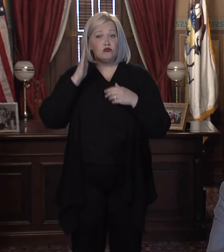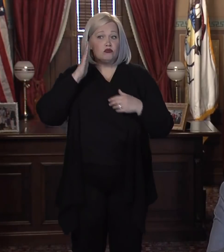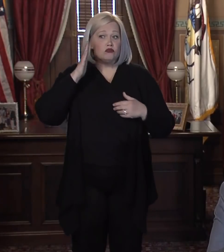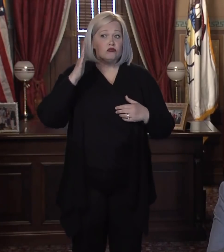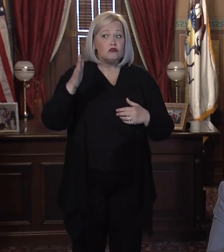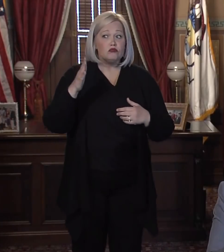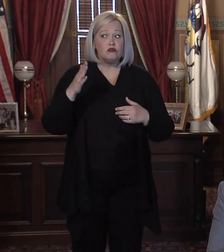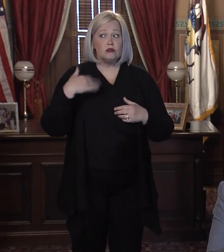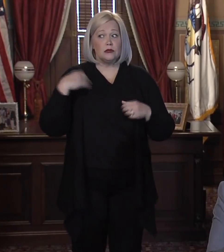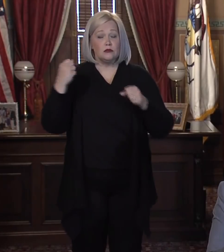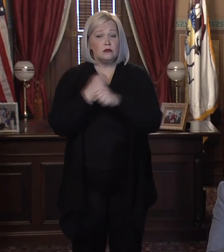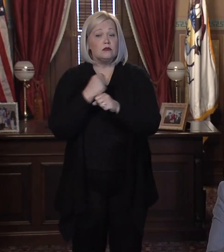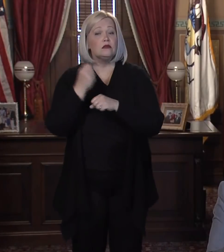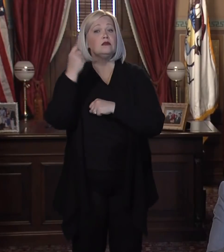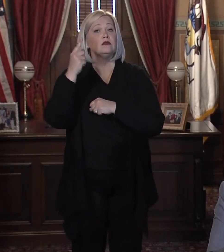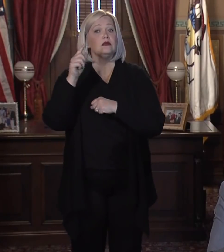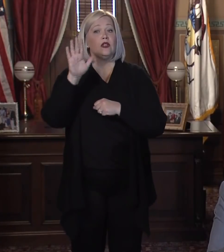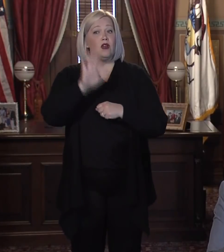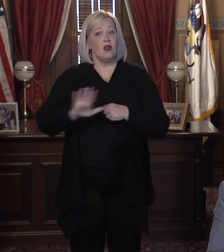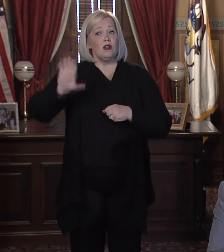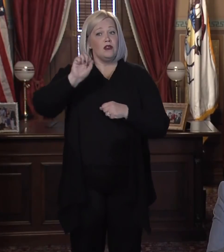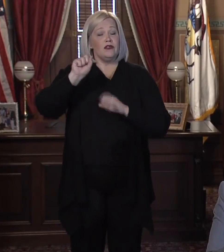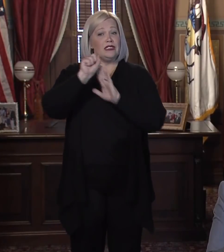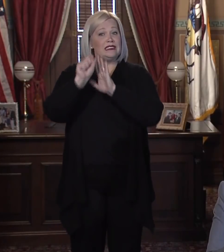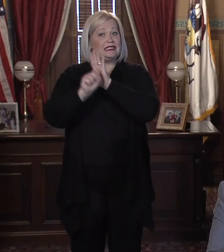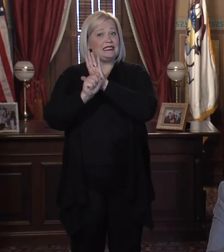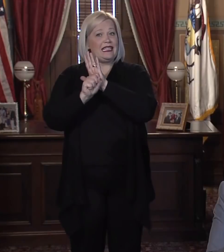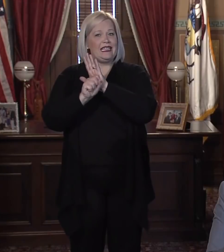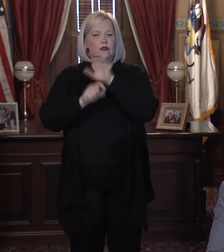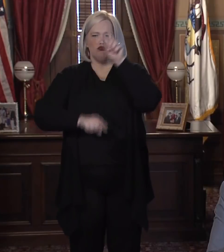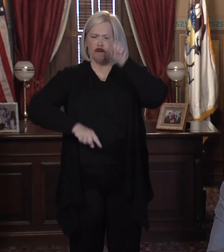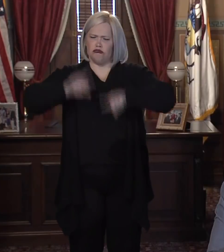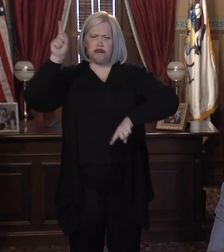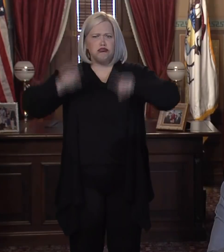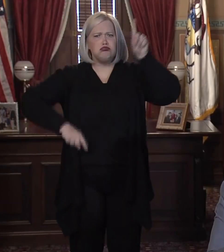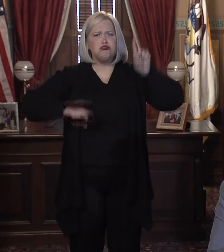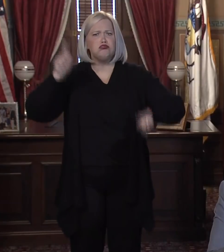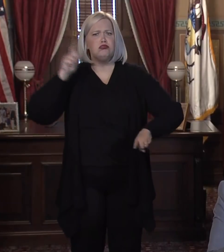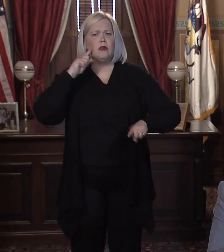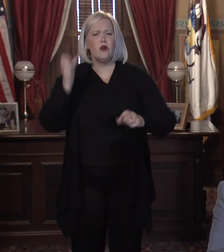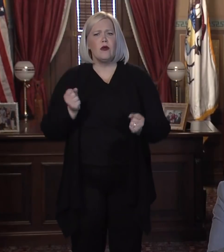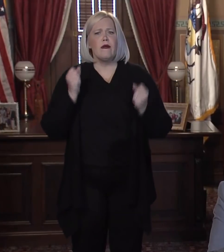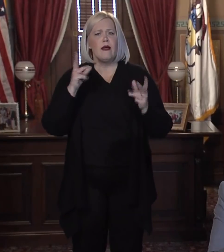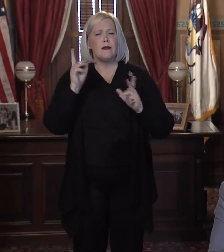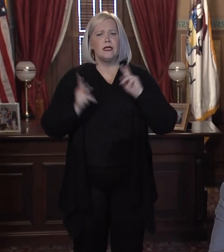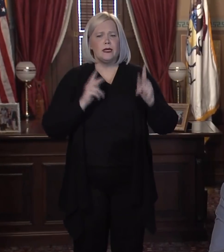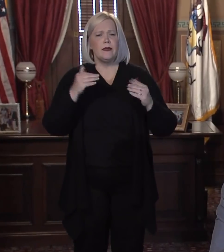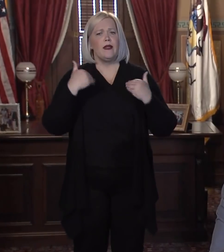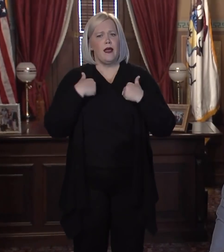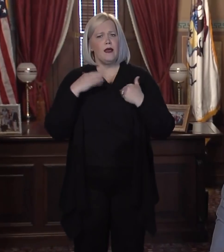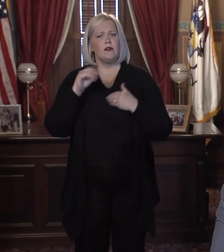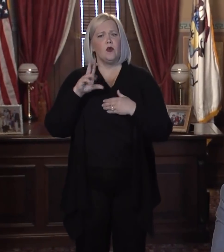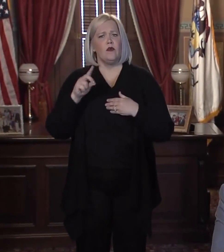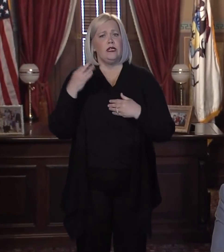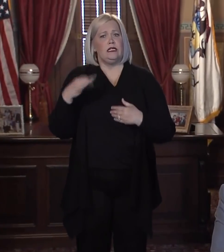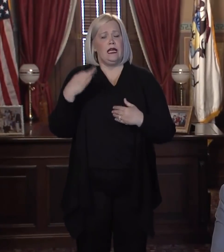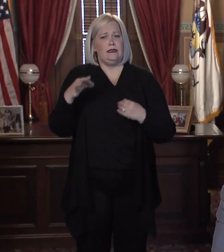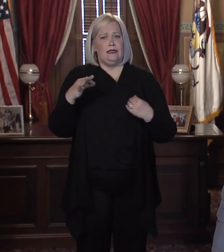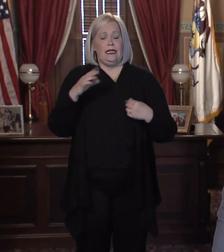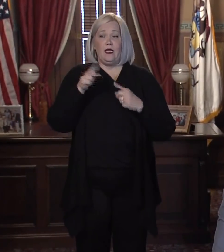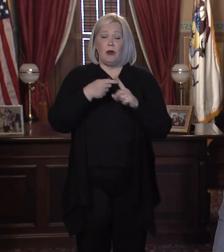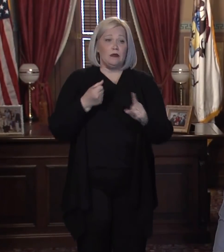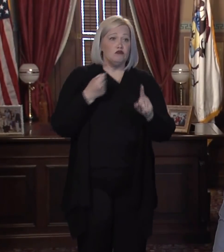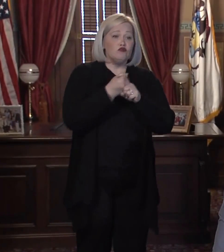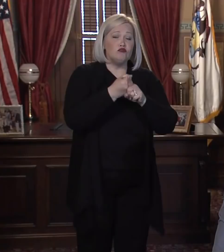mindful that different areas of the state may be different as it relates to the number of cases of COVID-19, when those